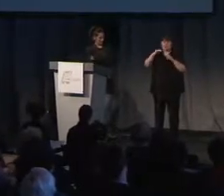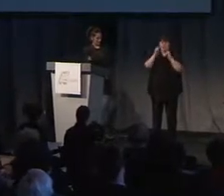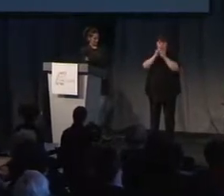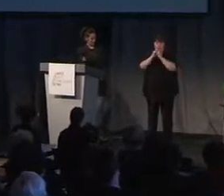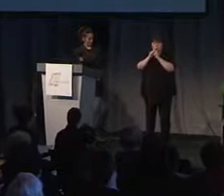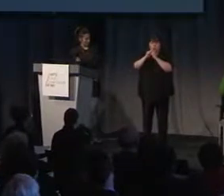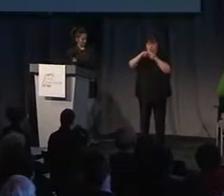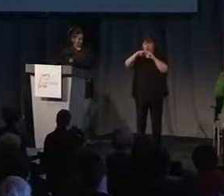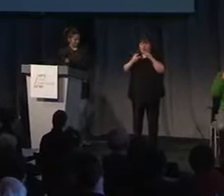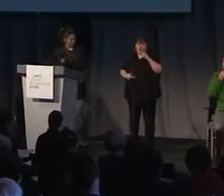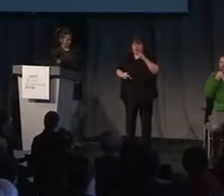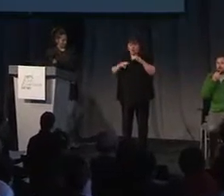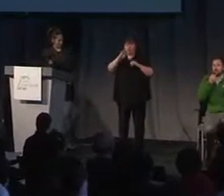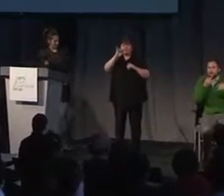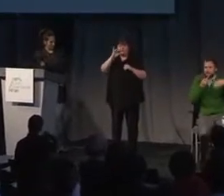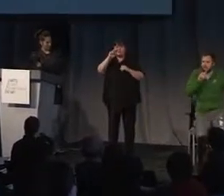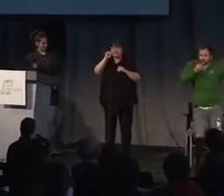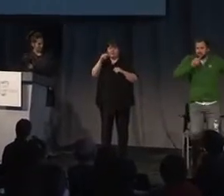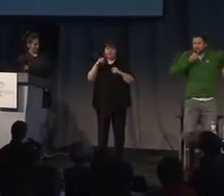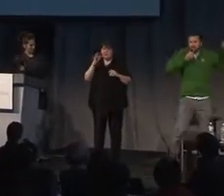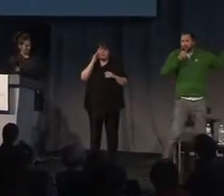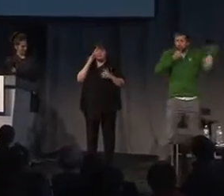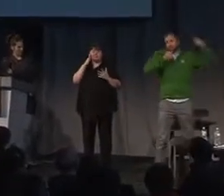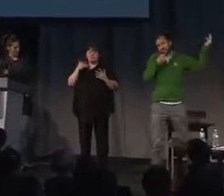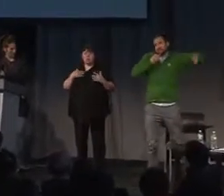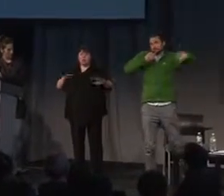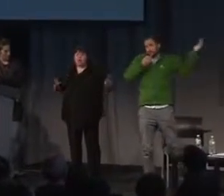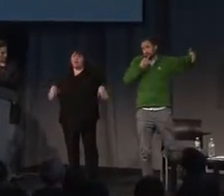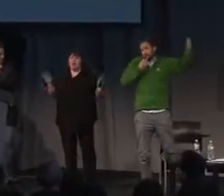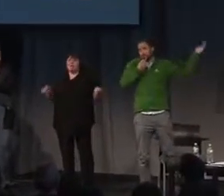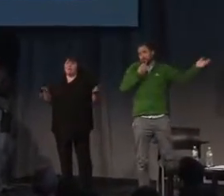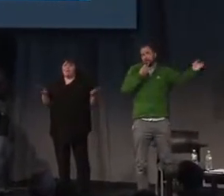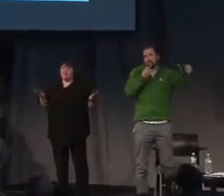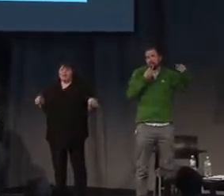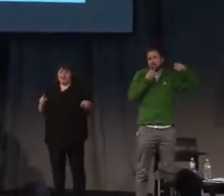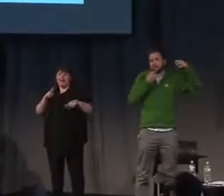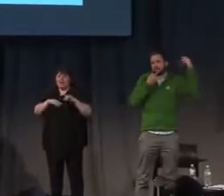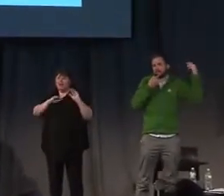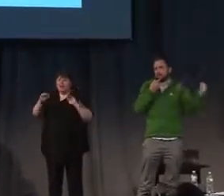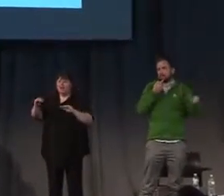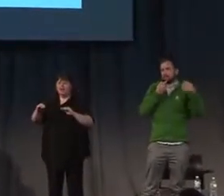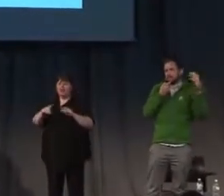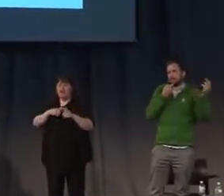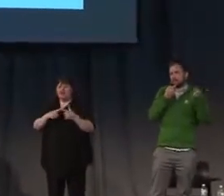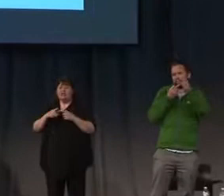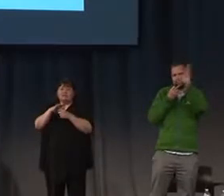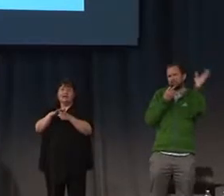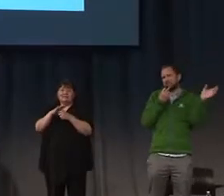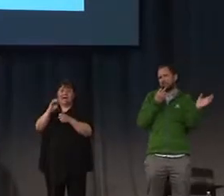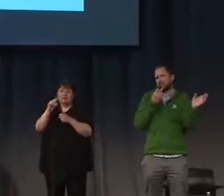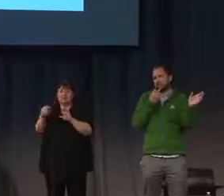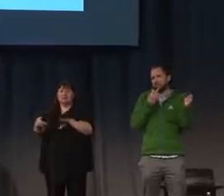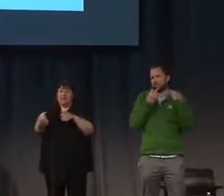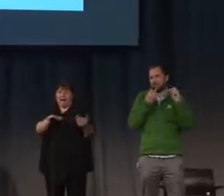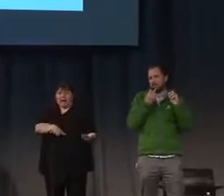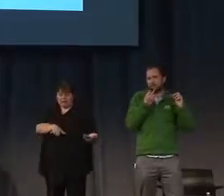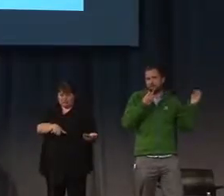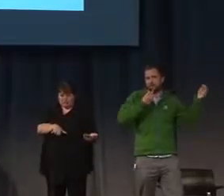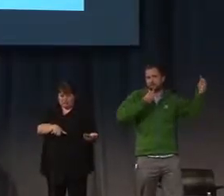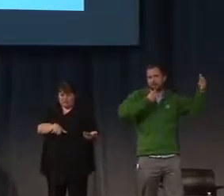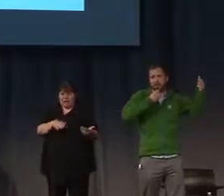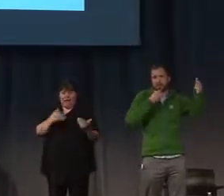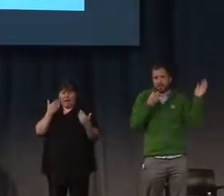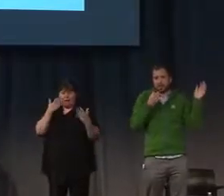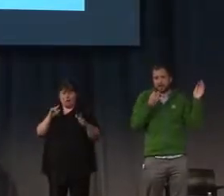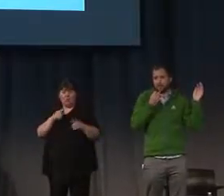the bee doesn't know, and then she starts to flap, she cannot really move because, and then she's stressed out and she dies after I don't know how long. Now, when you